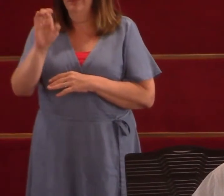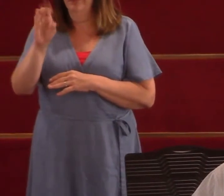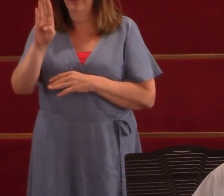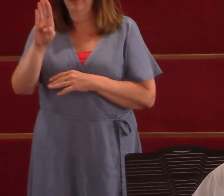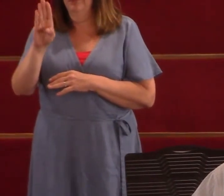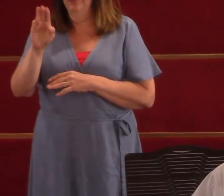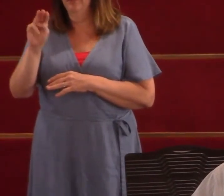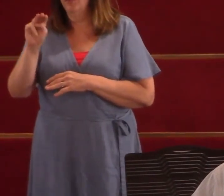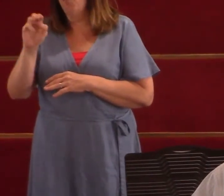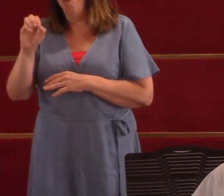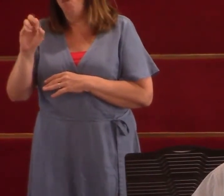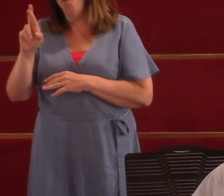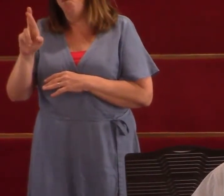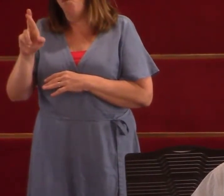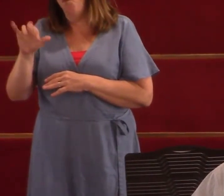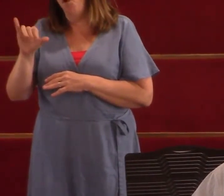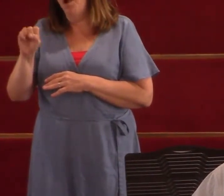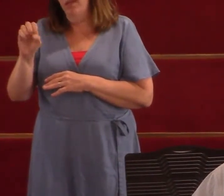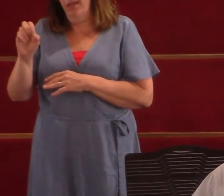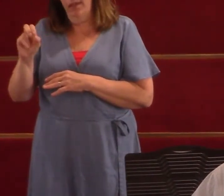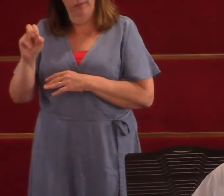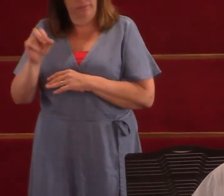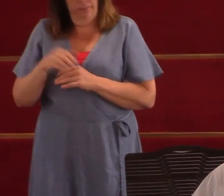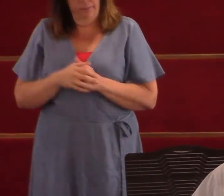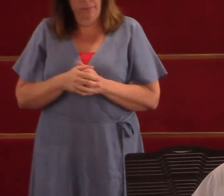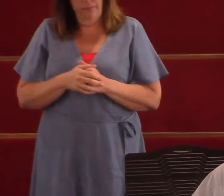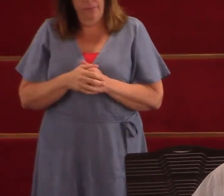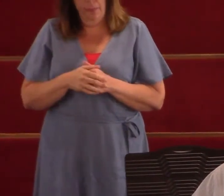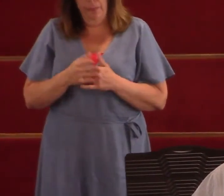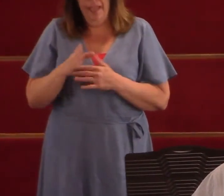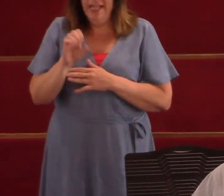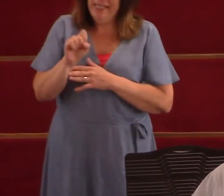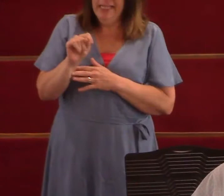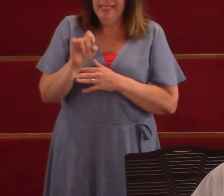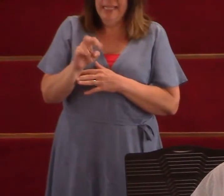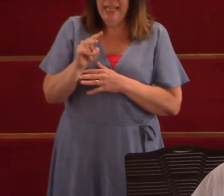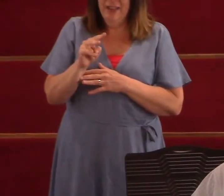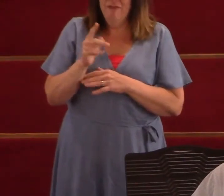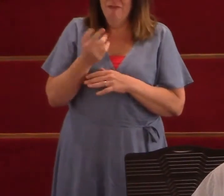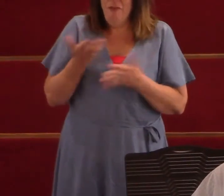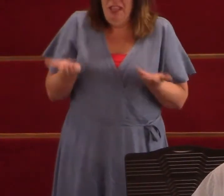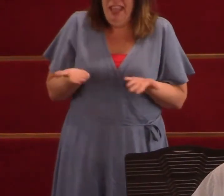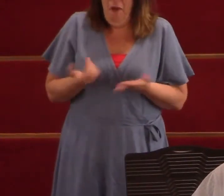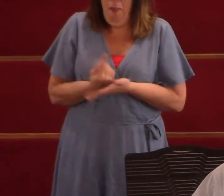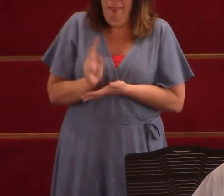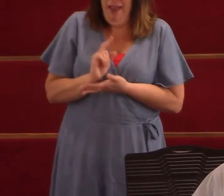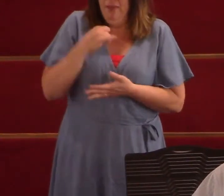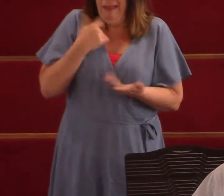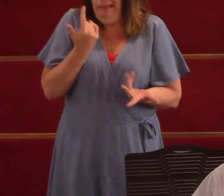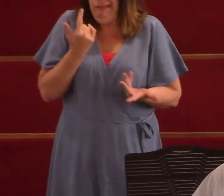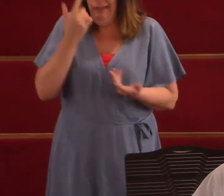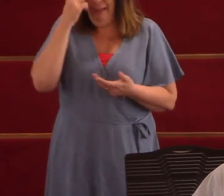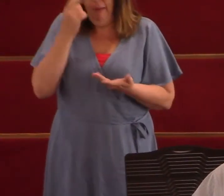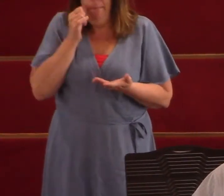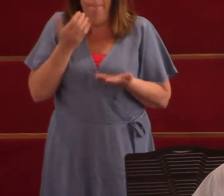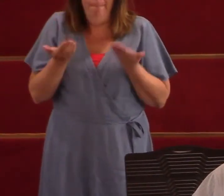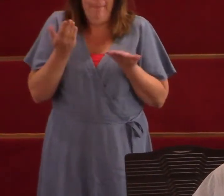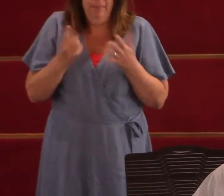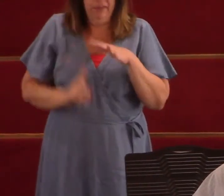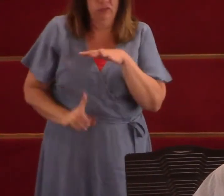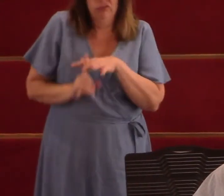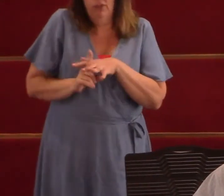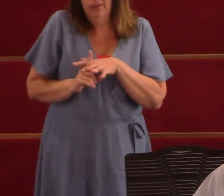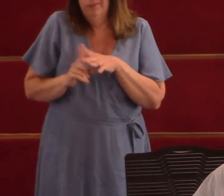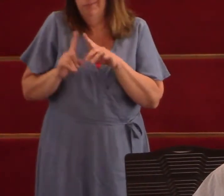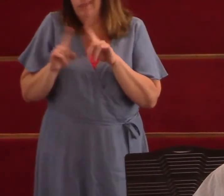Steve was here last week and sung for us. I thought maybe he might come this morning and sing for us. But then I called